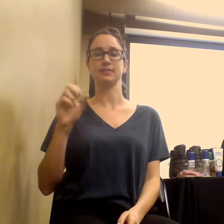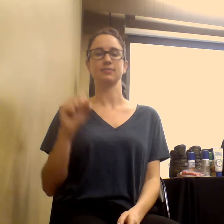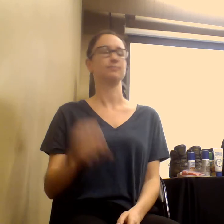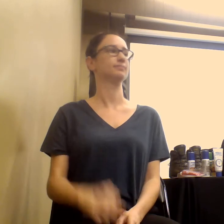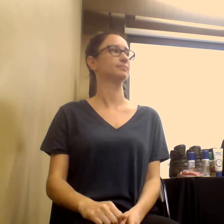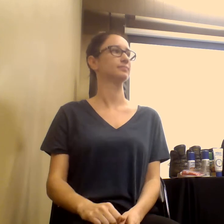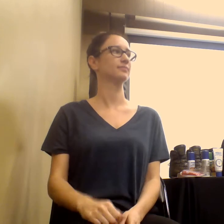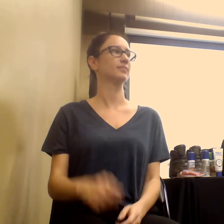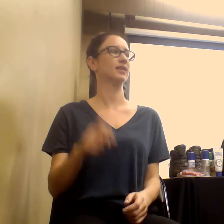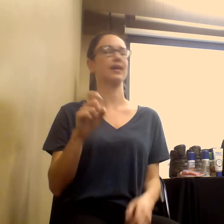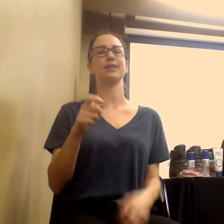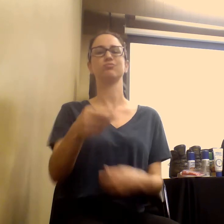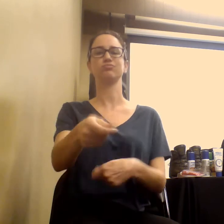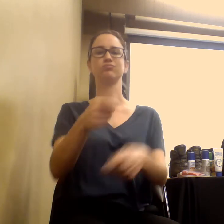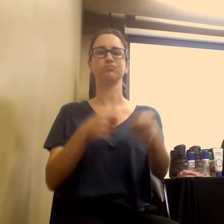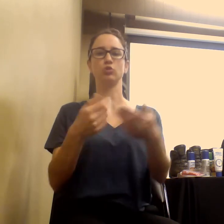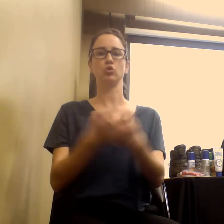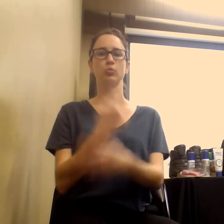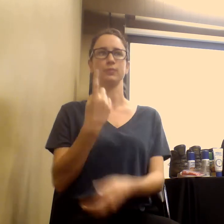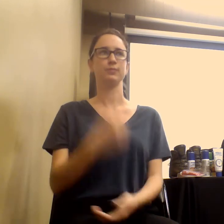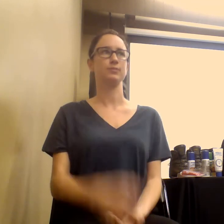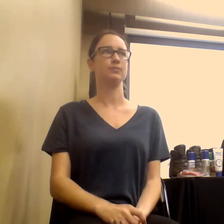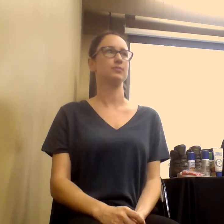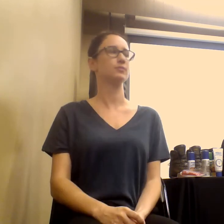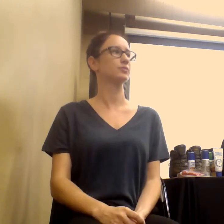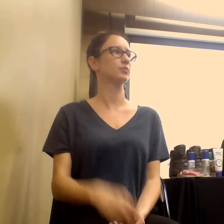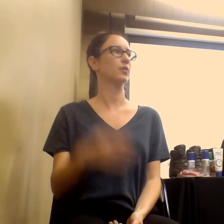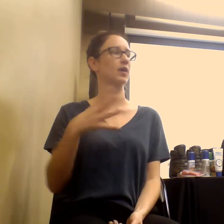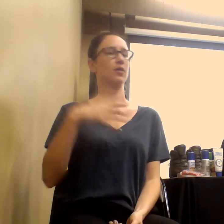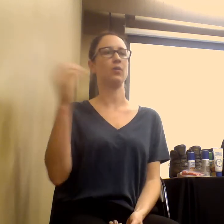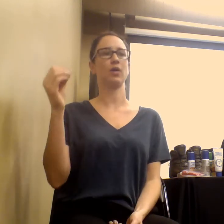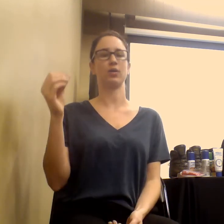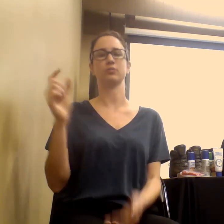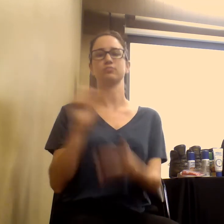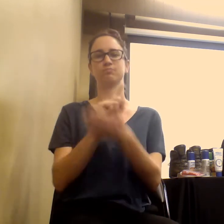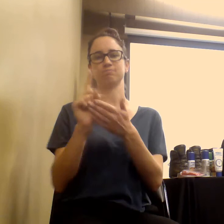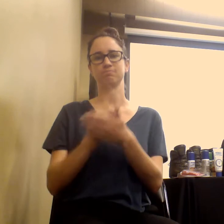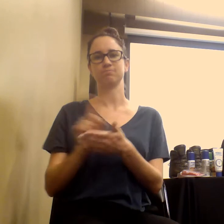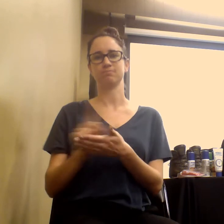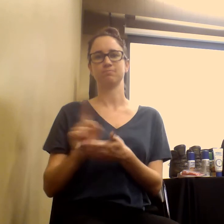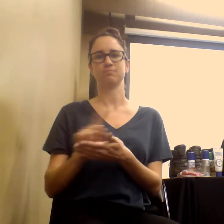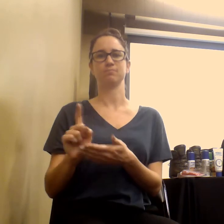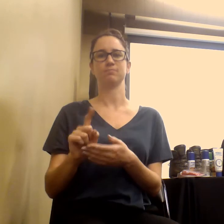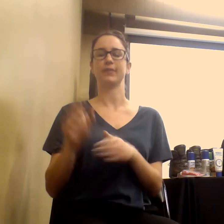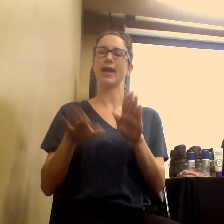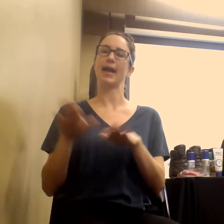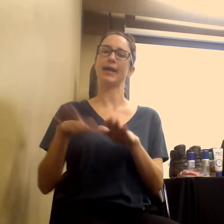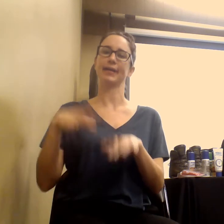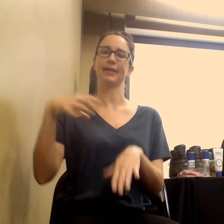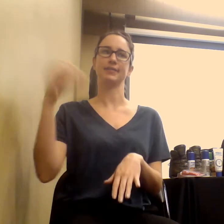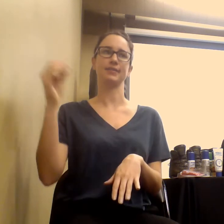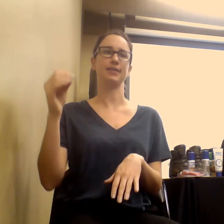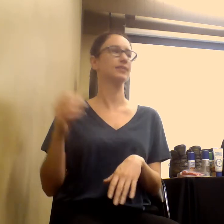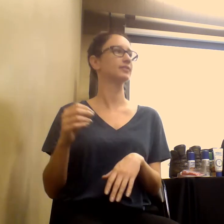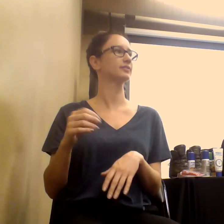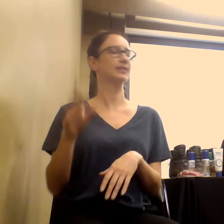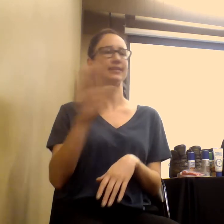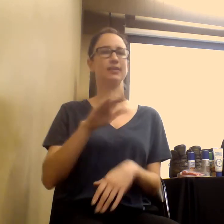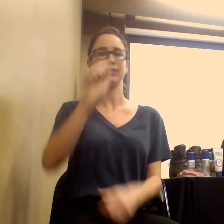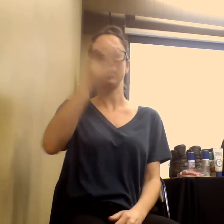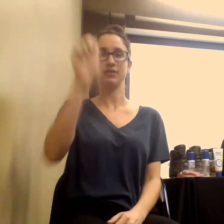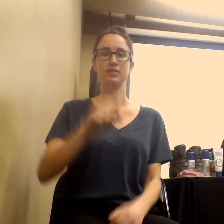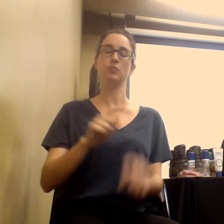And I hike on a weekly basis with a couple hiking groups here, but I do a lot of trips. We just got back from